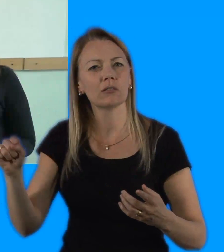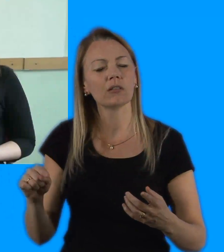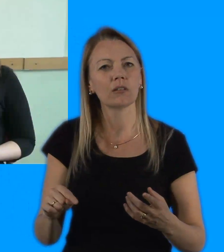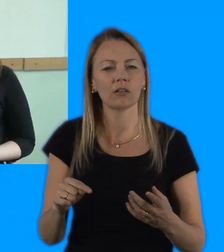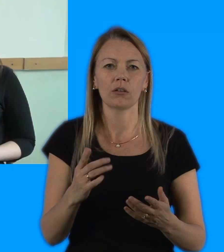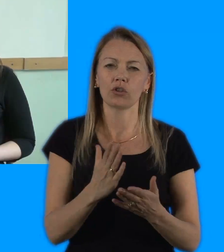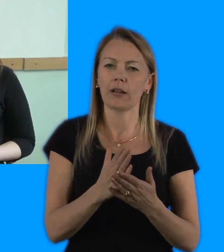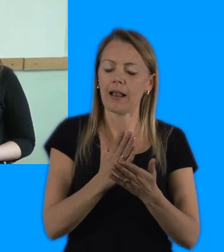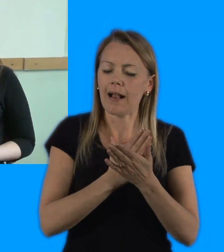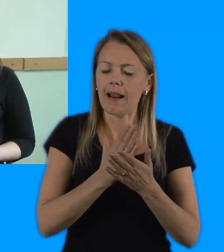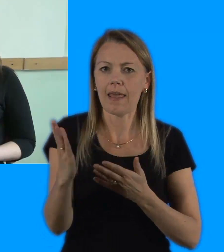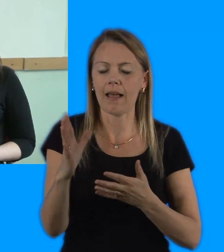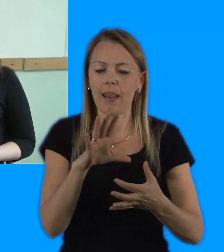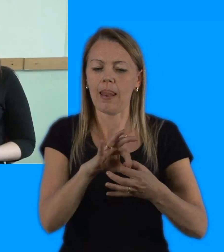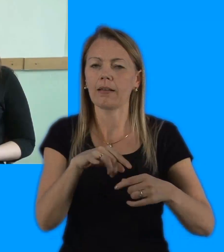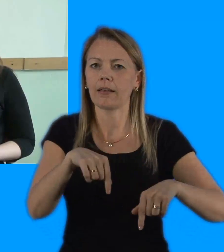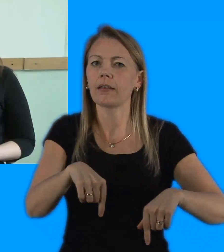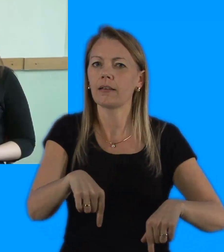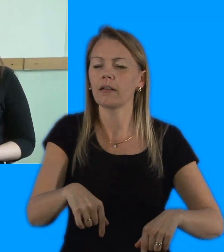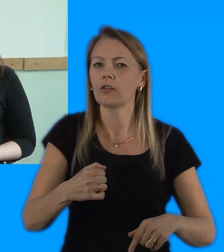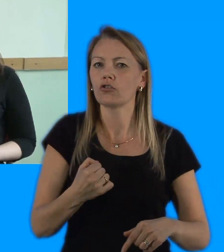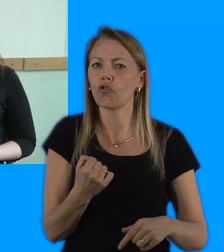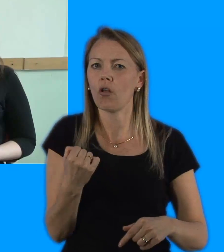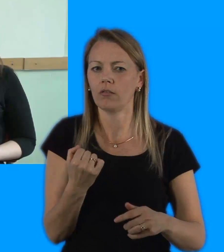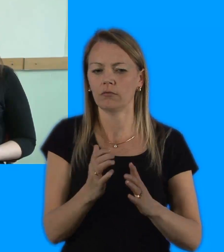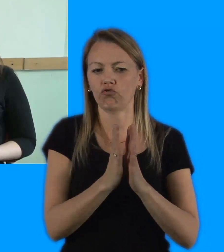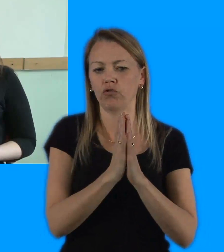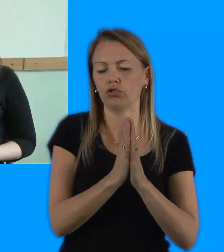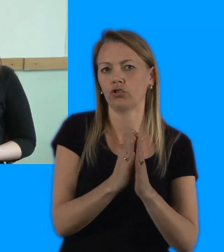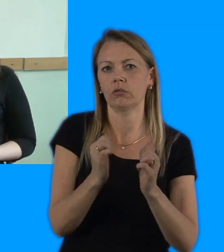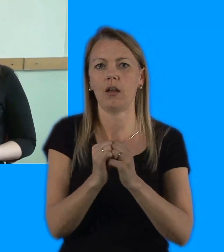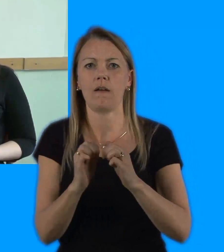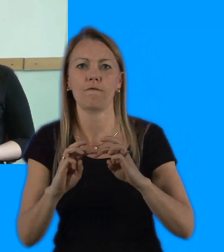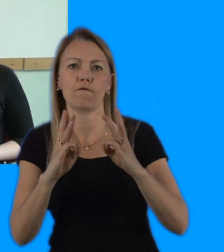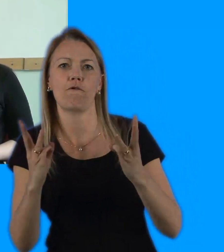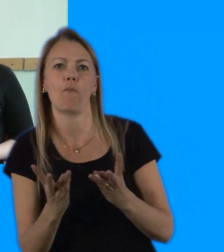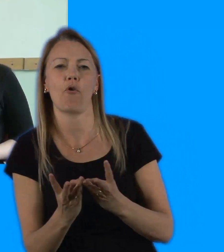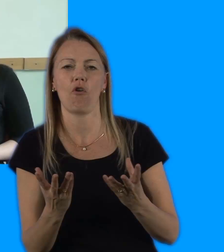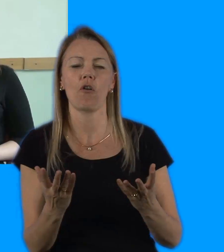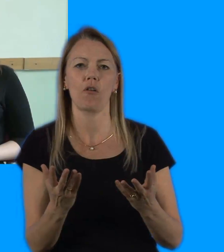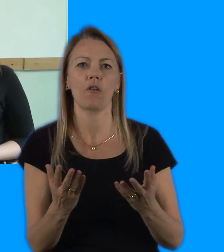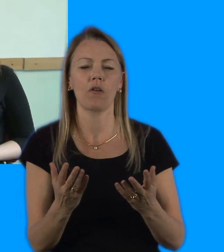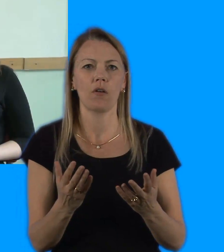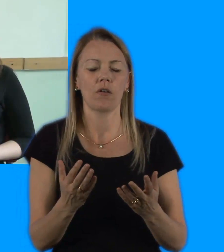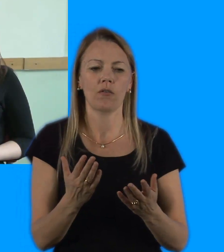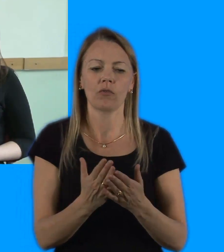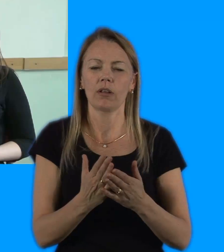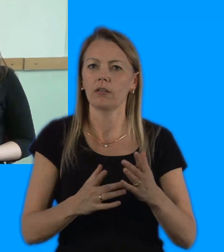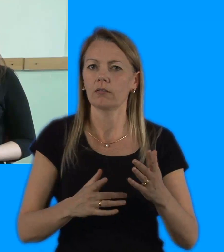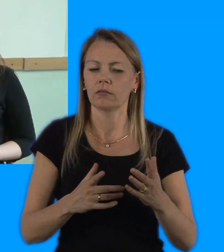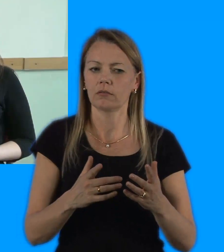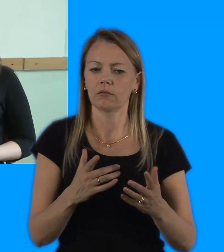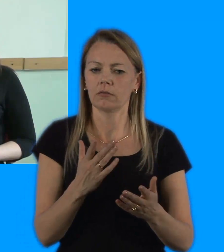countries. There's a really clear link between the sectarianism and being a fan